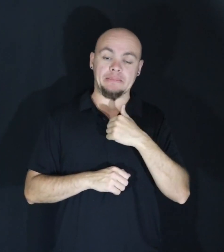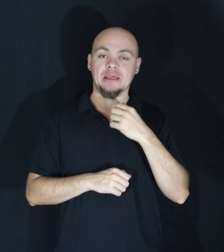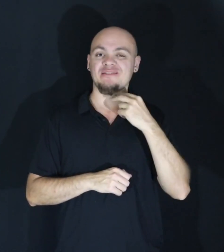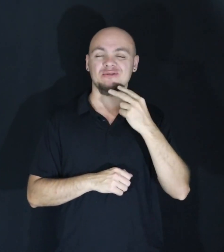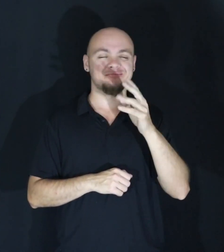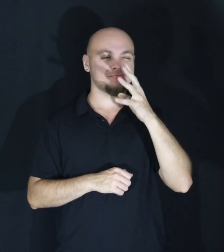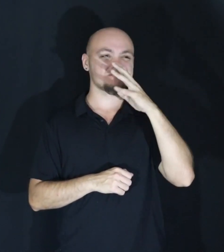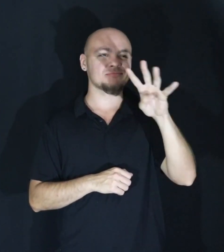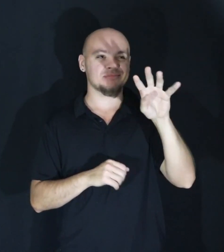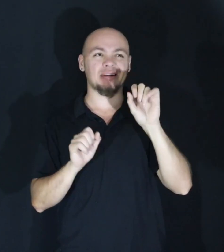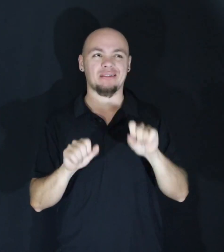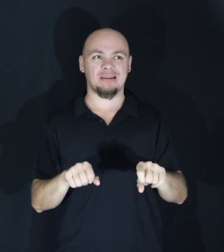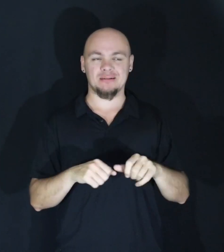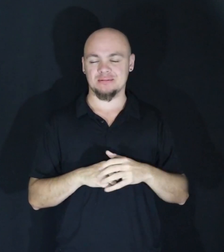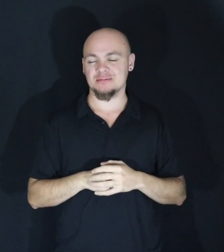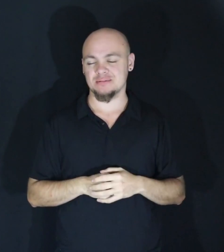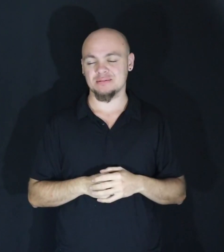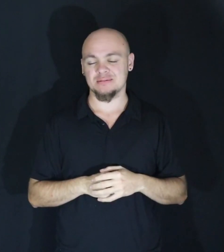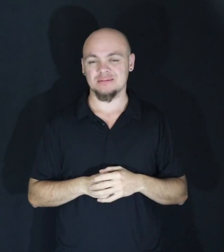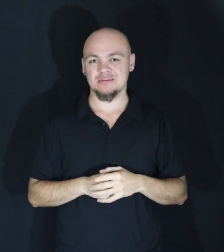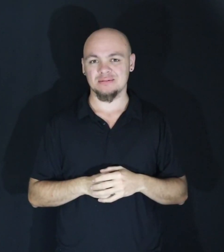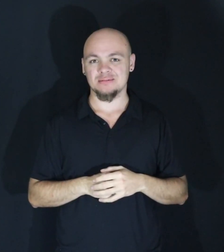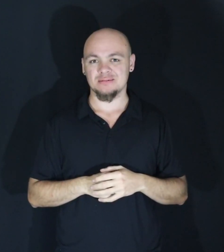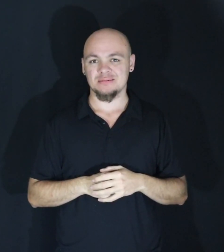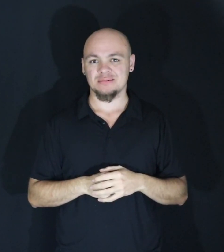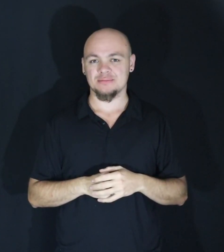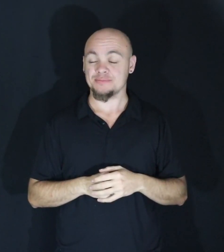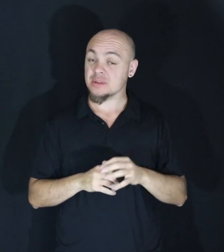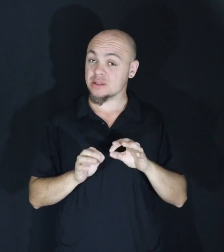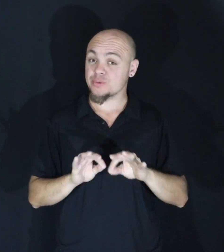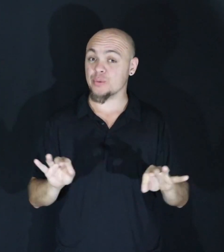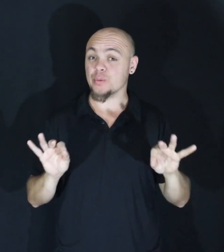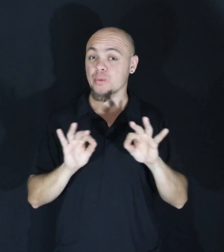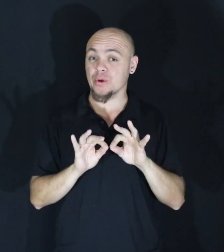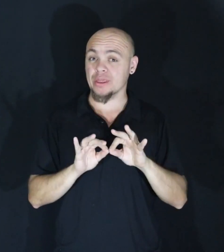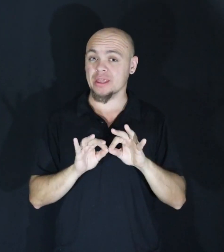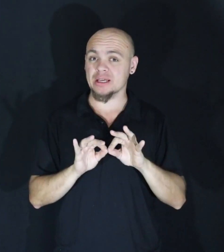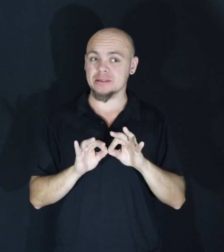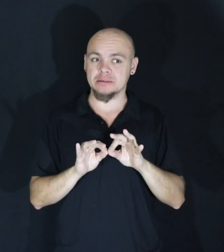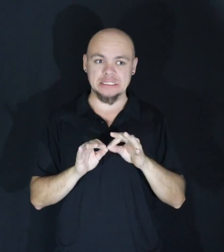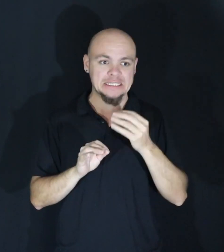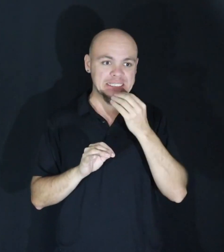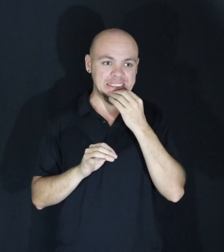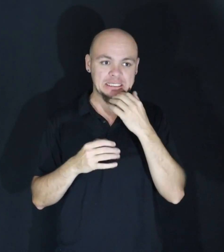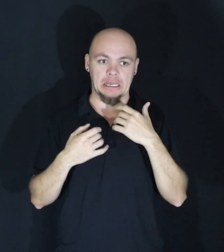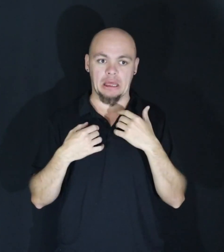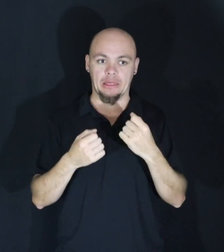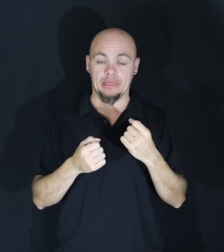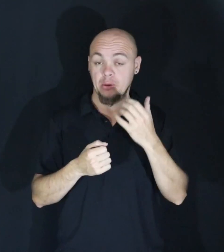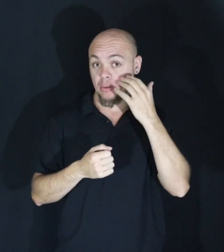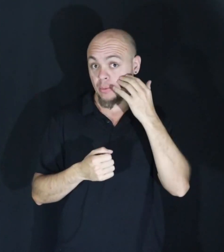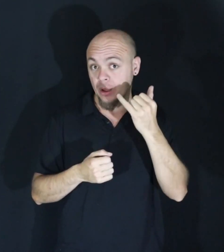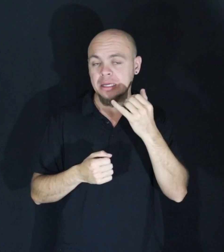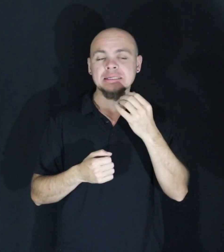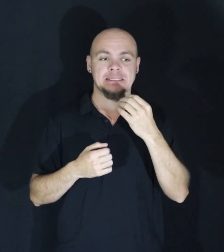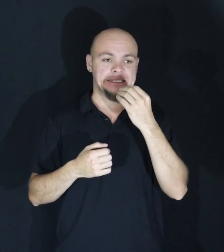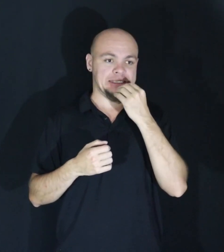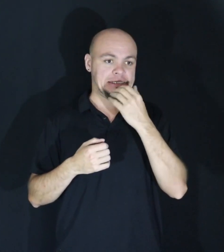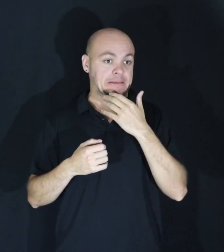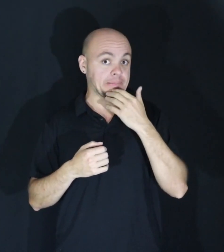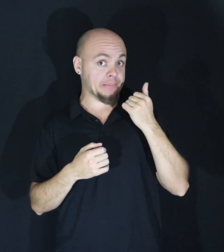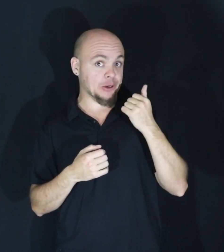voice. Trust me, it is so worth it to eat healthy foods, because when you eat better, you feel